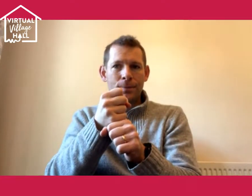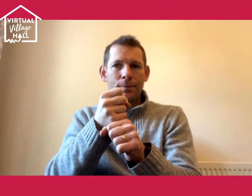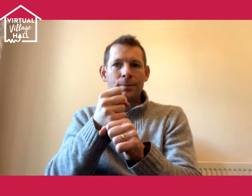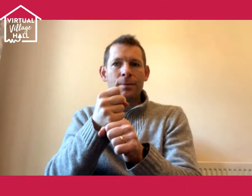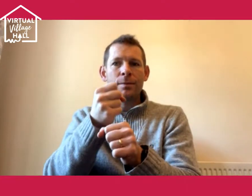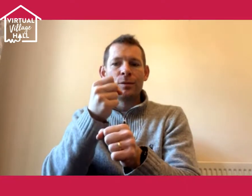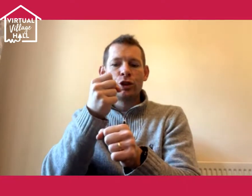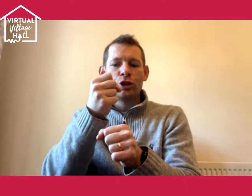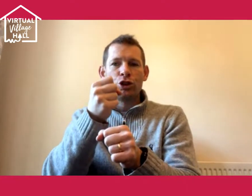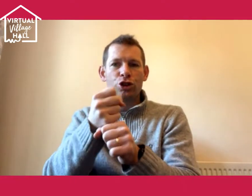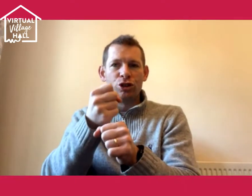Ginger.